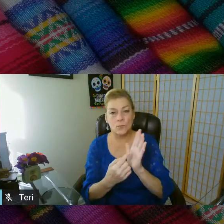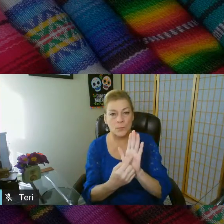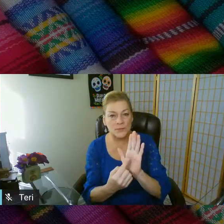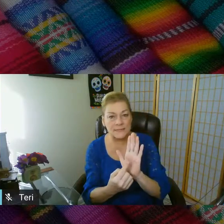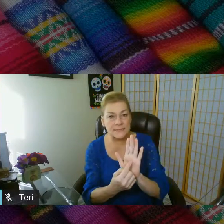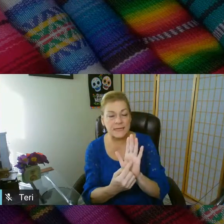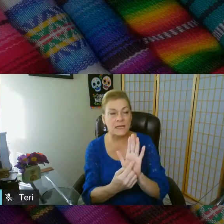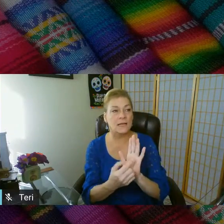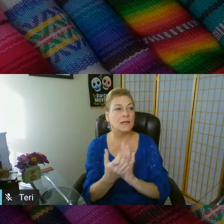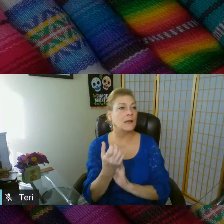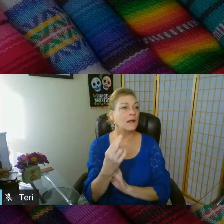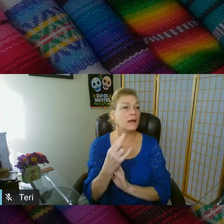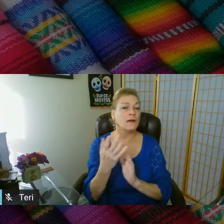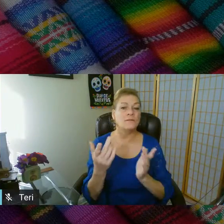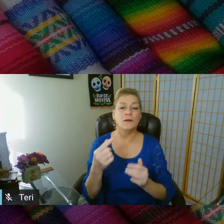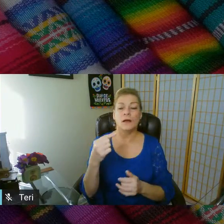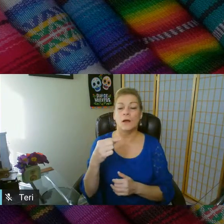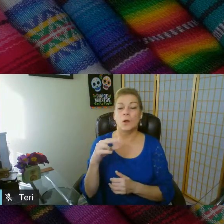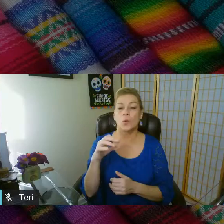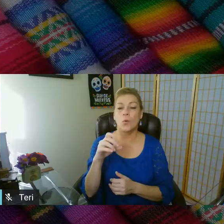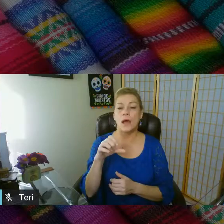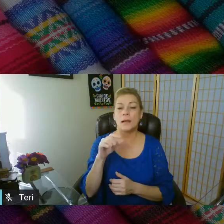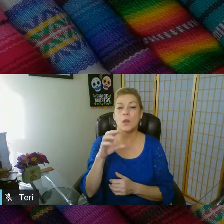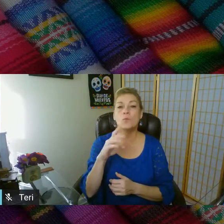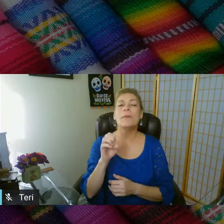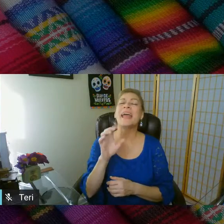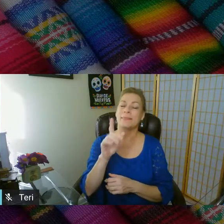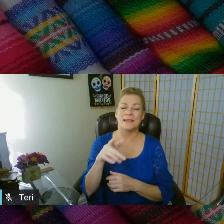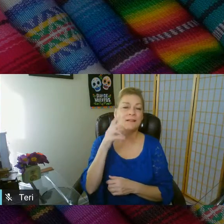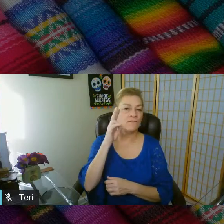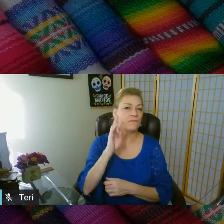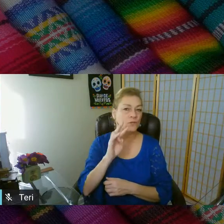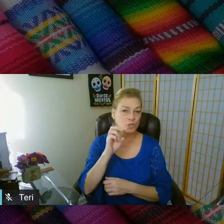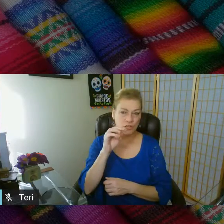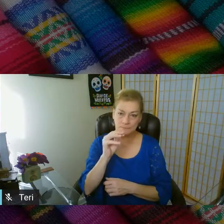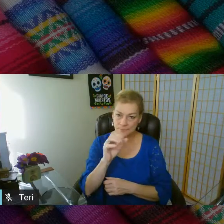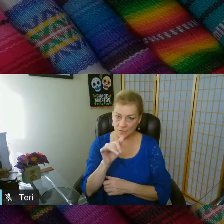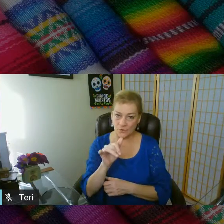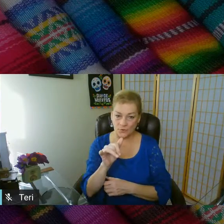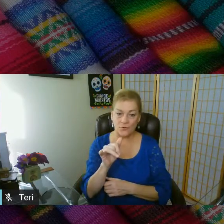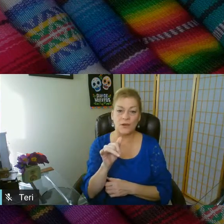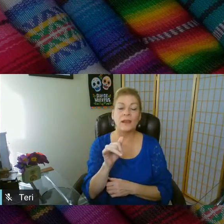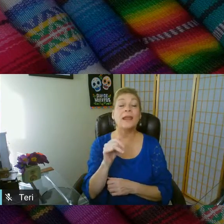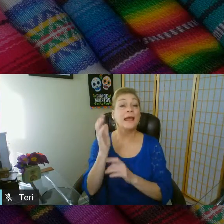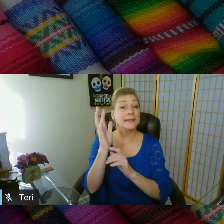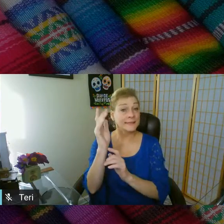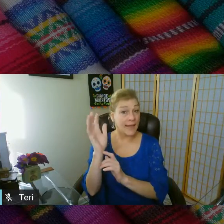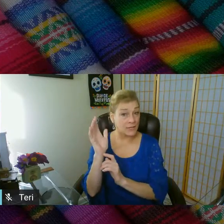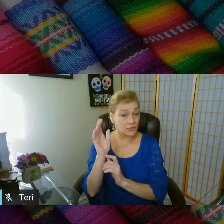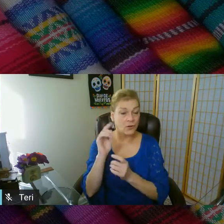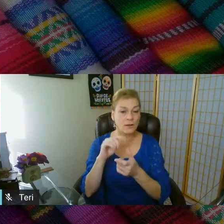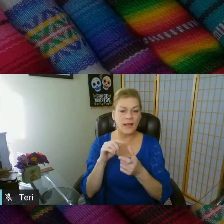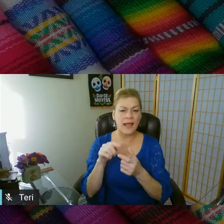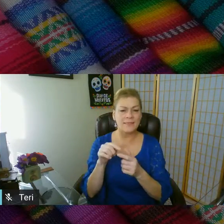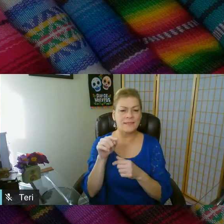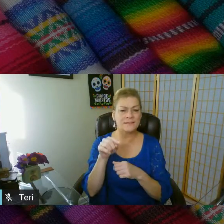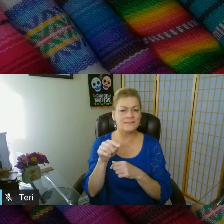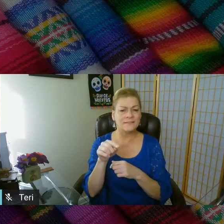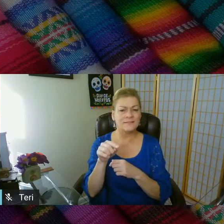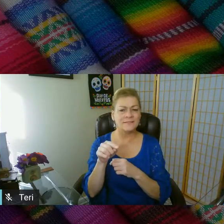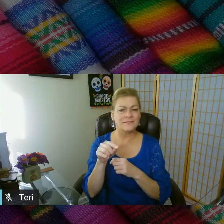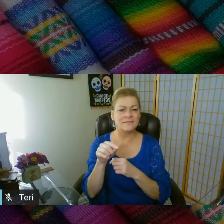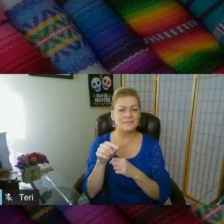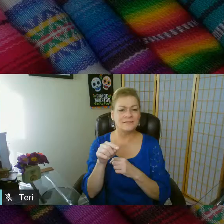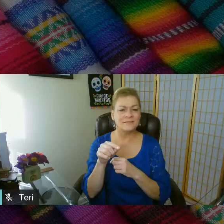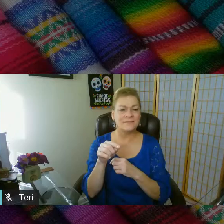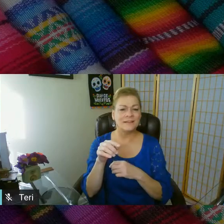of Guadalupe, which is the Virgin Mary, and some candles. And then here I didn't put a picture of my great-grandmother,